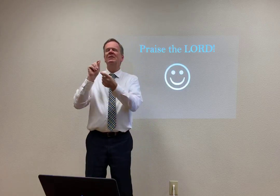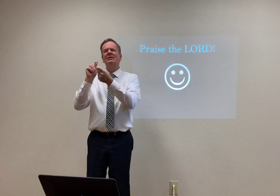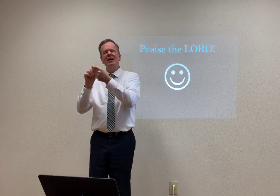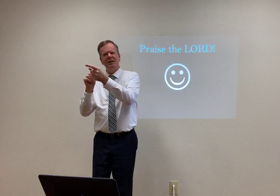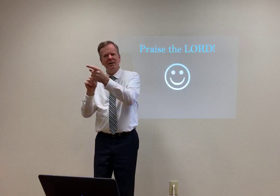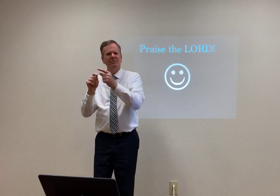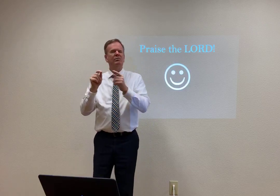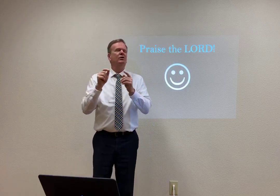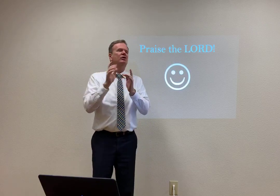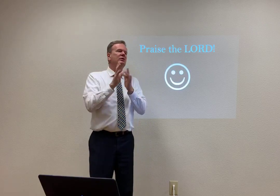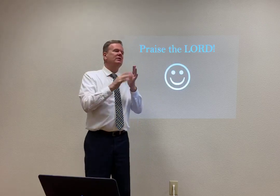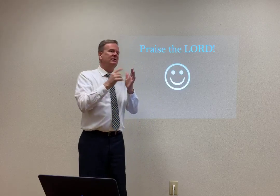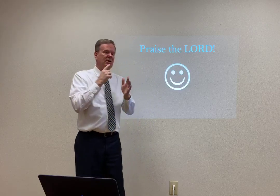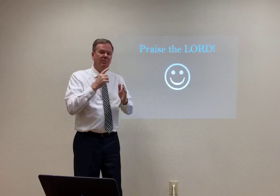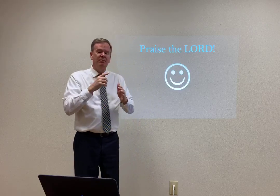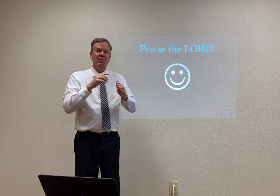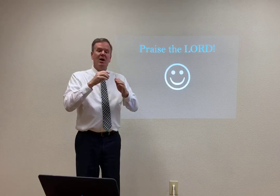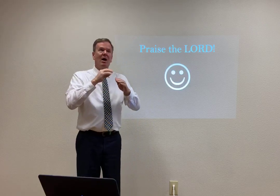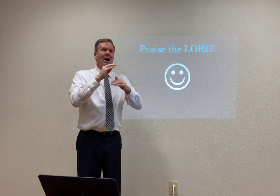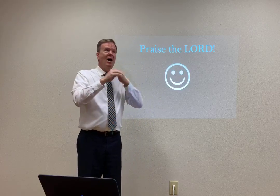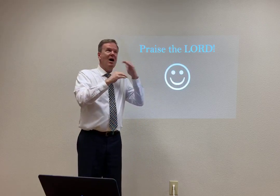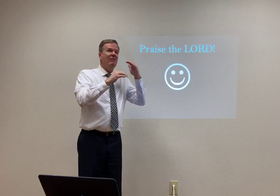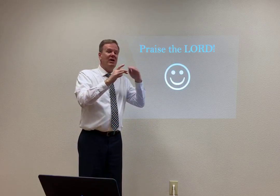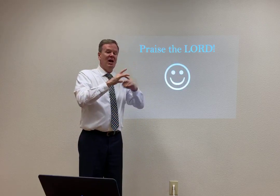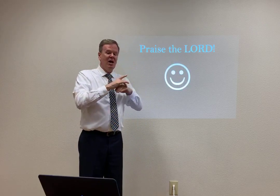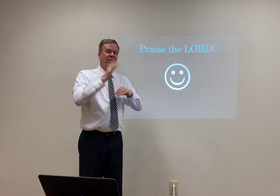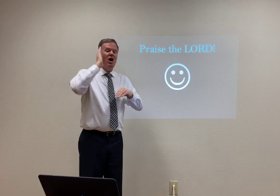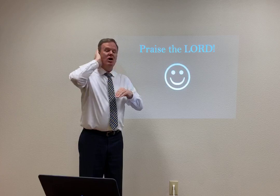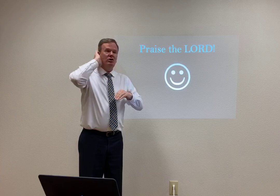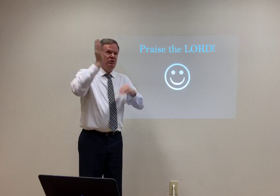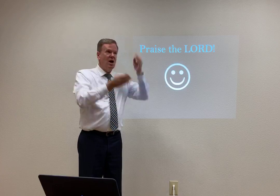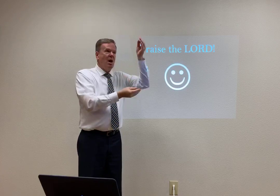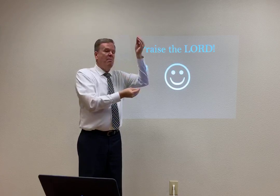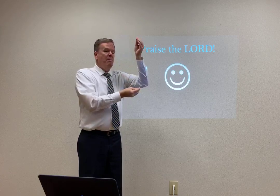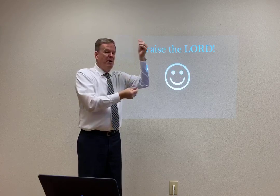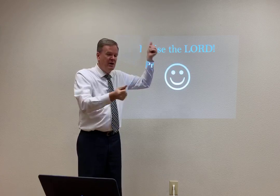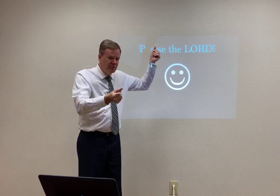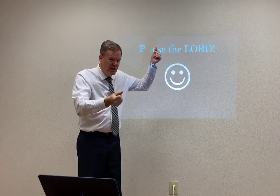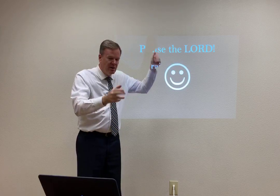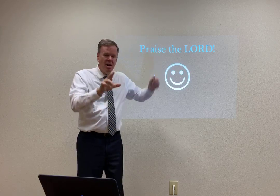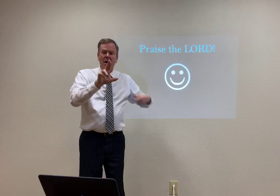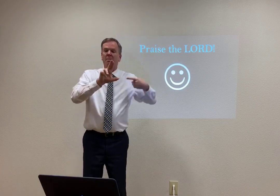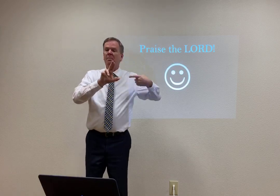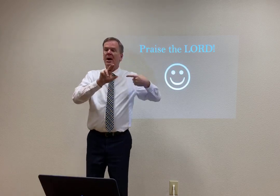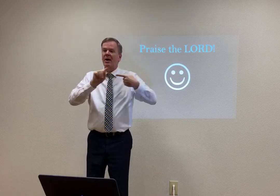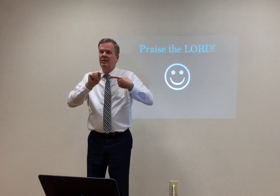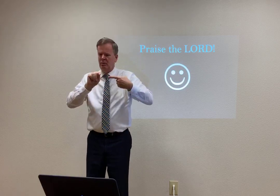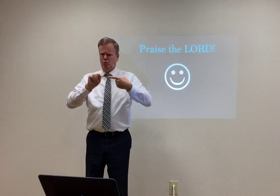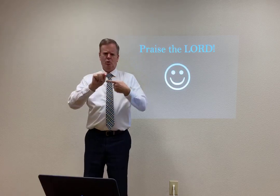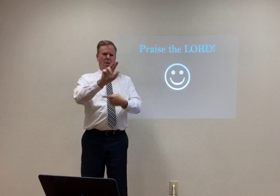God's word will never pass away, right? Jesus said, heaven and earth shall pass away. And